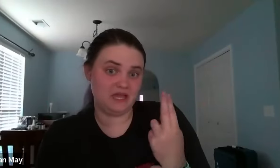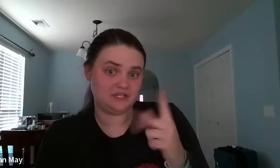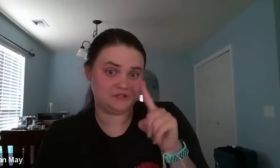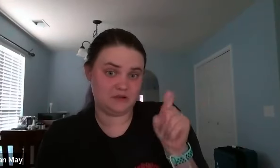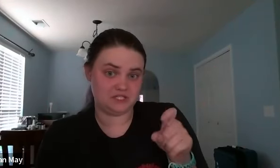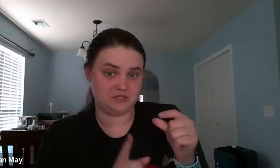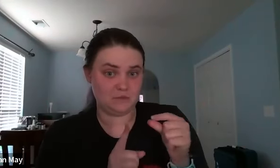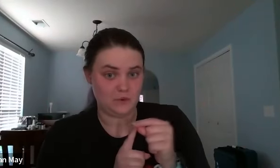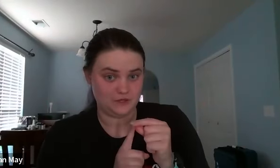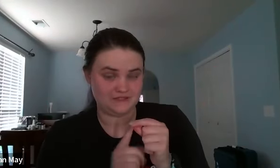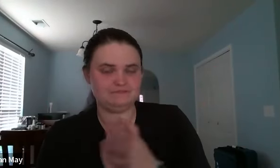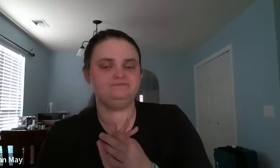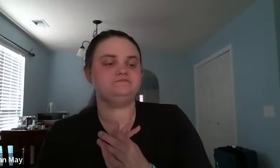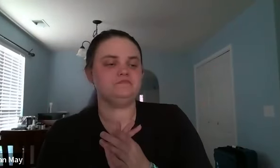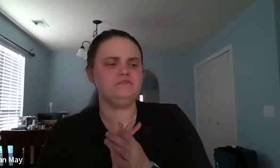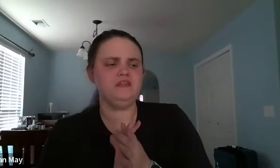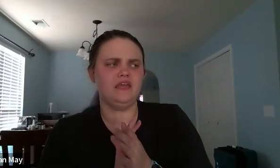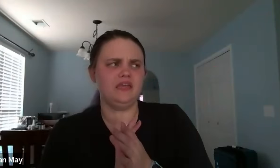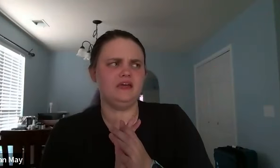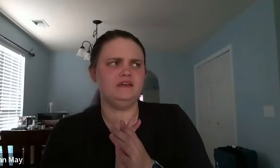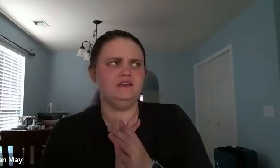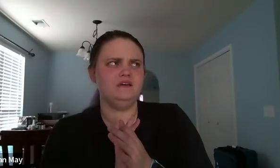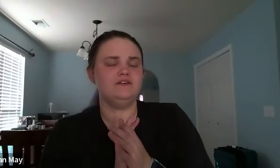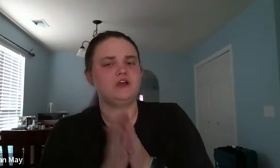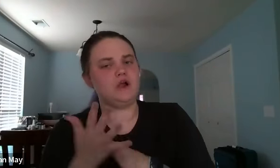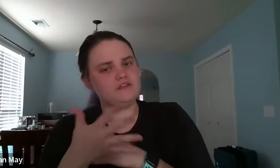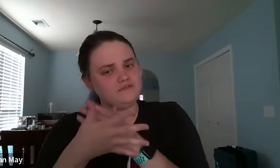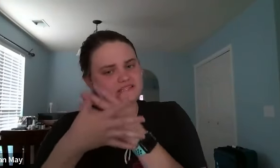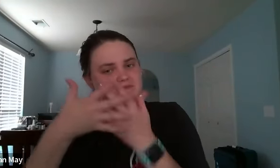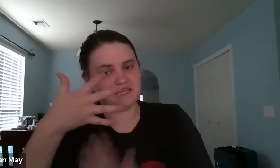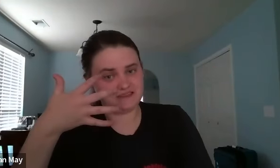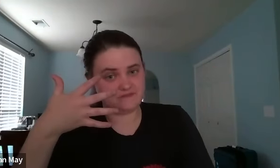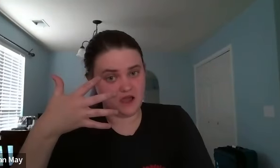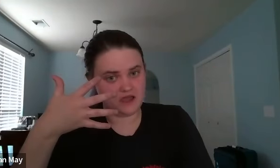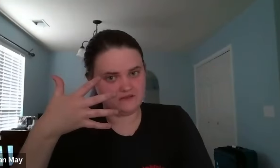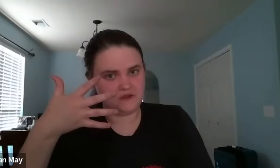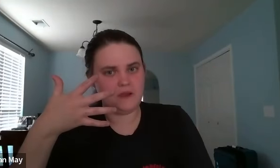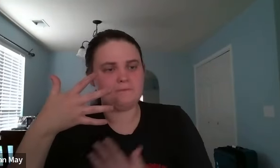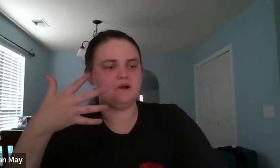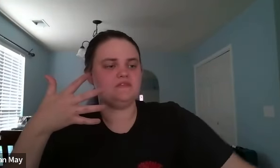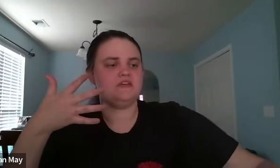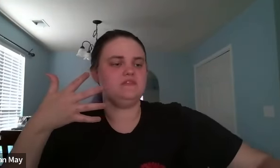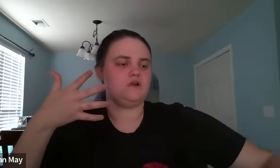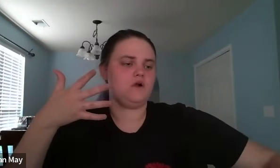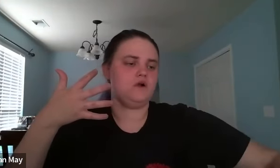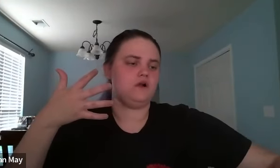WH question words. And there are obviously the basic 5, but then there